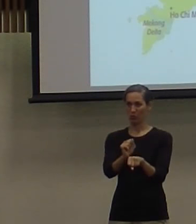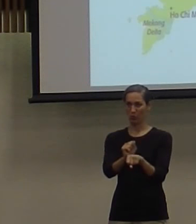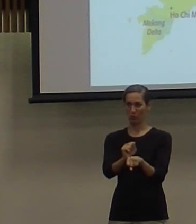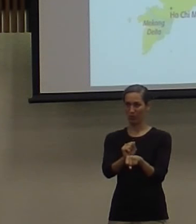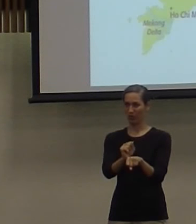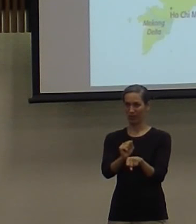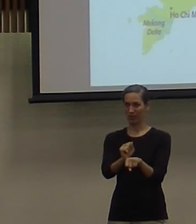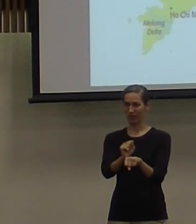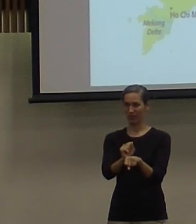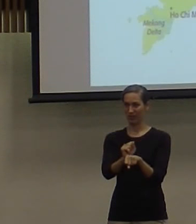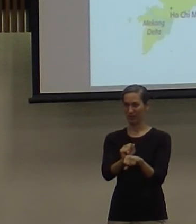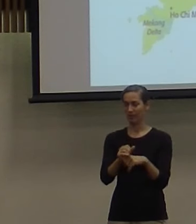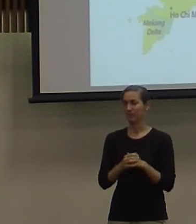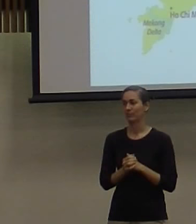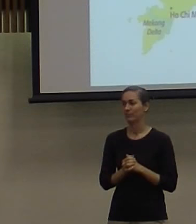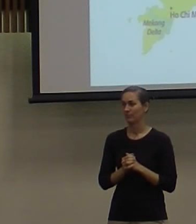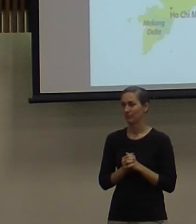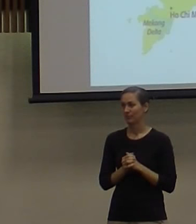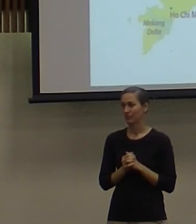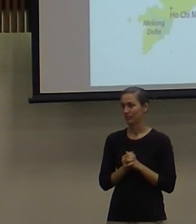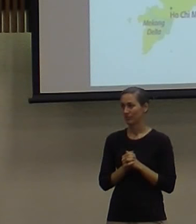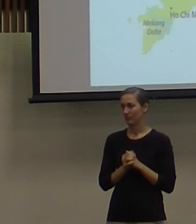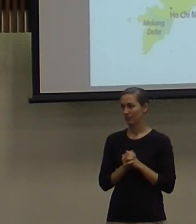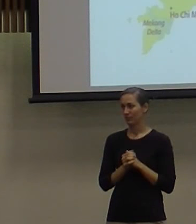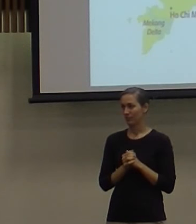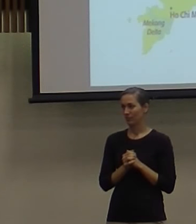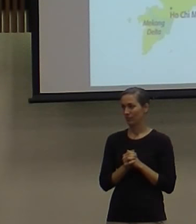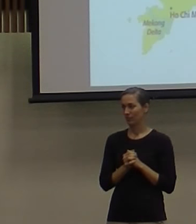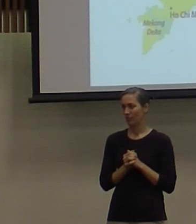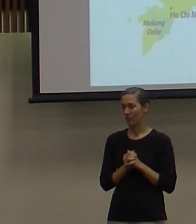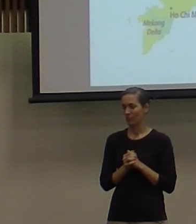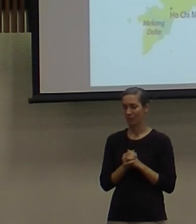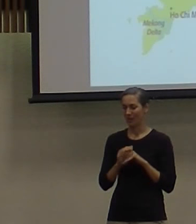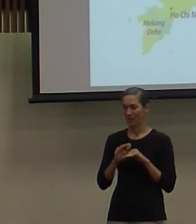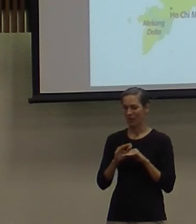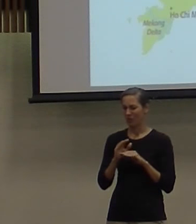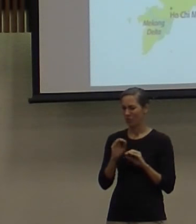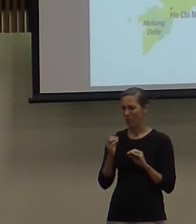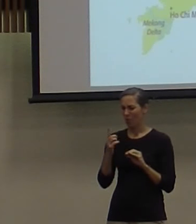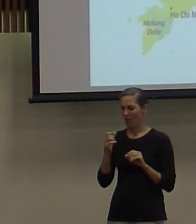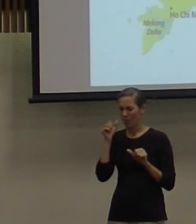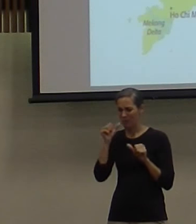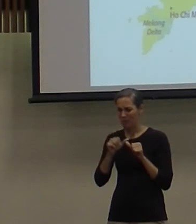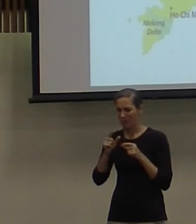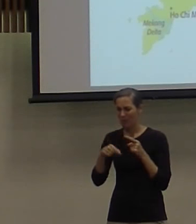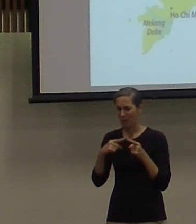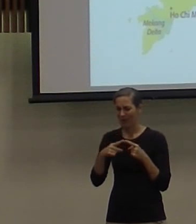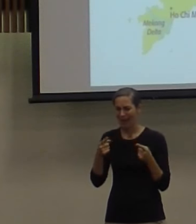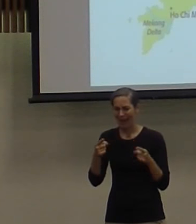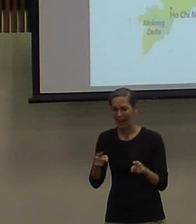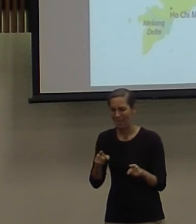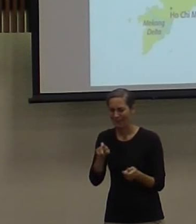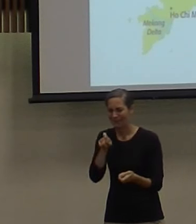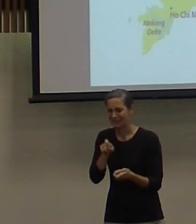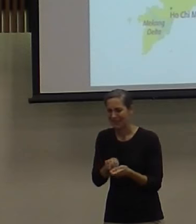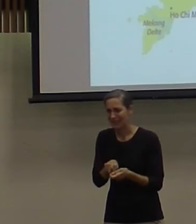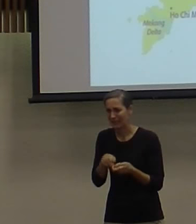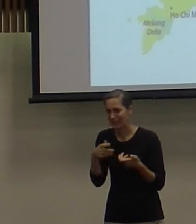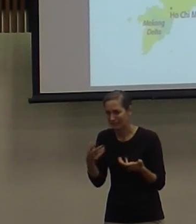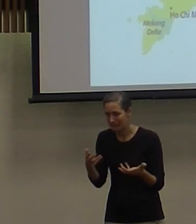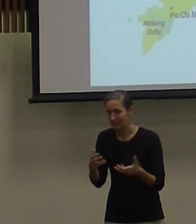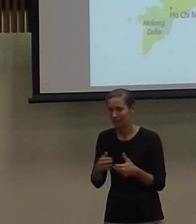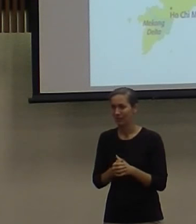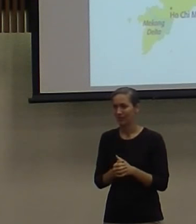that when the work took place. So there is an